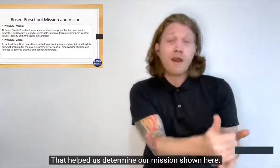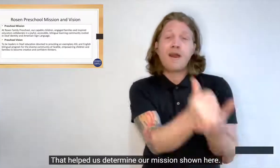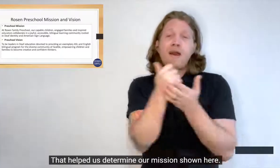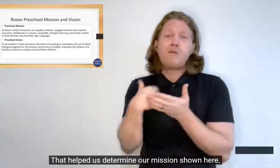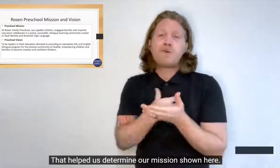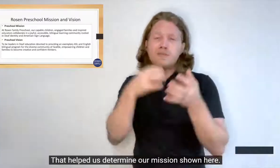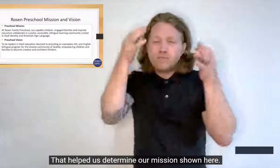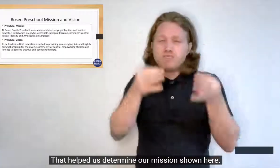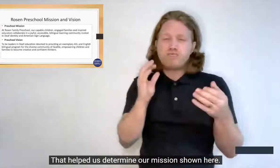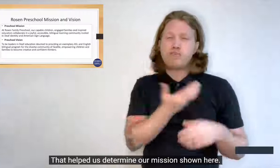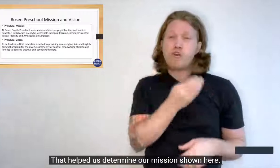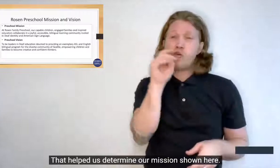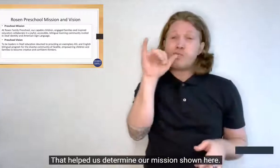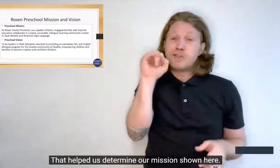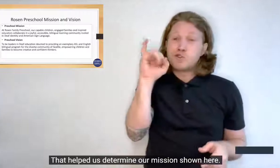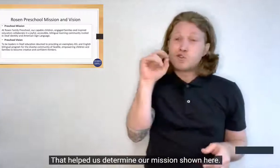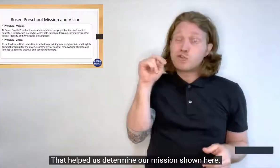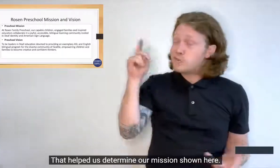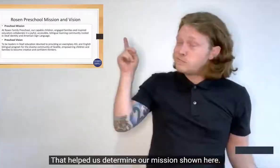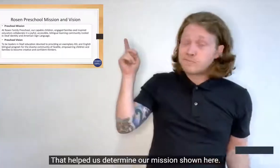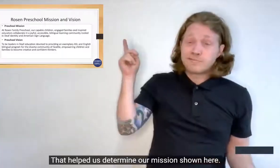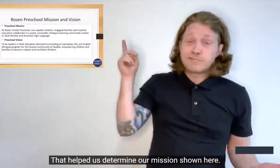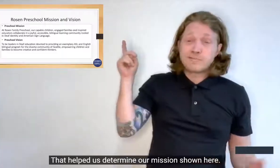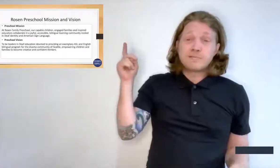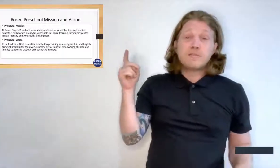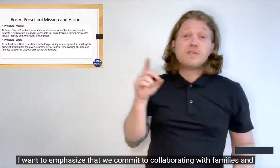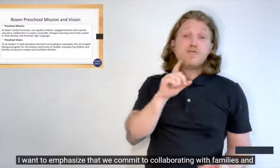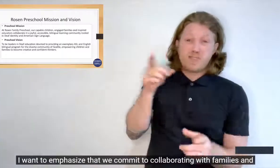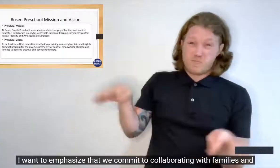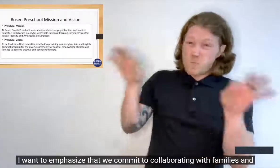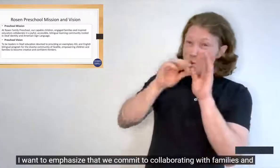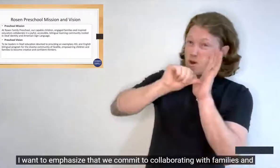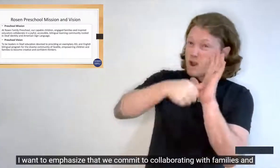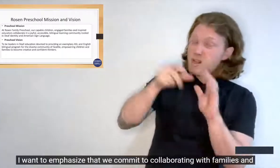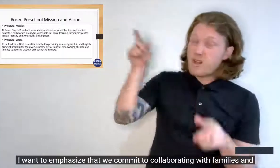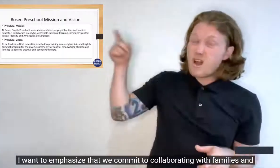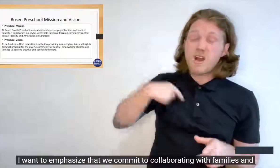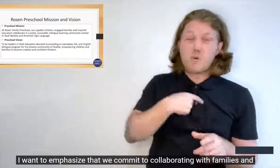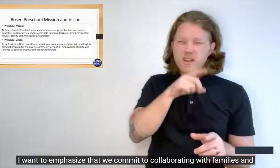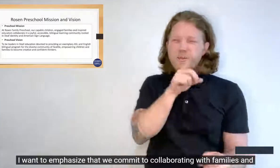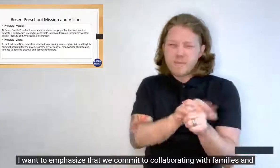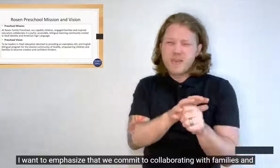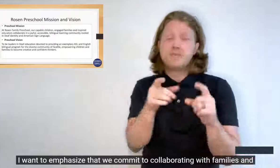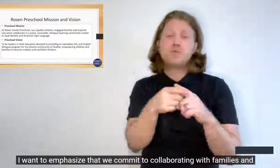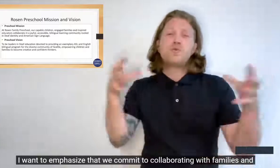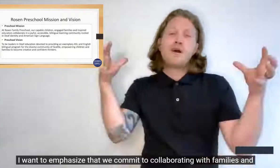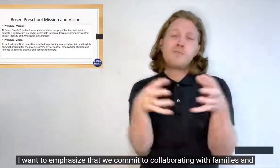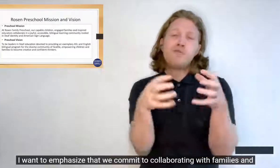languages. That helped us determine our mission, shown here. And I want to emphasize that we